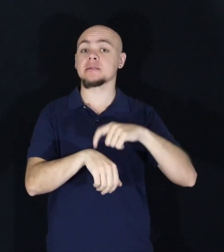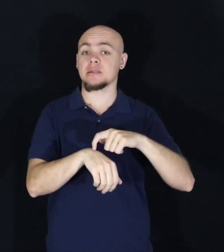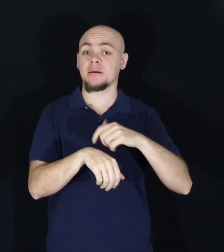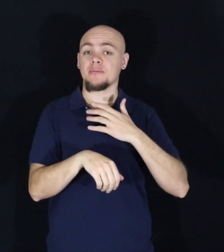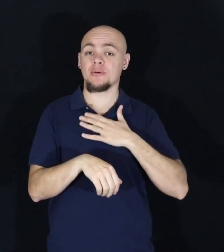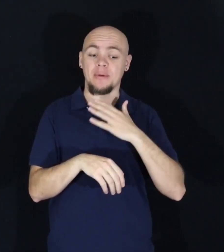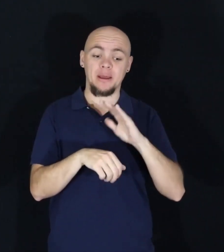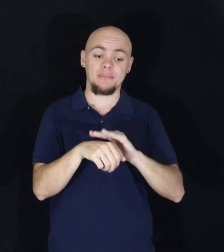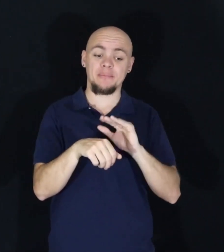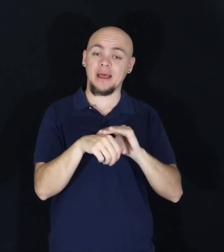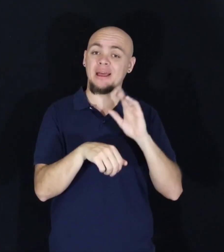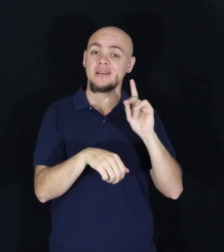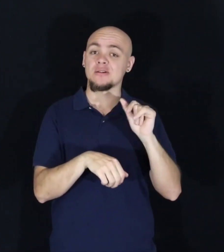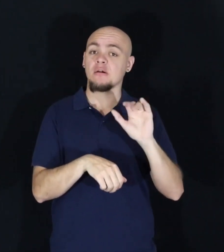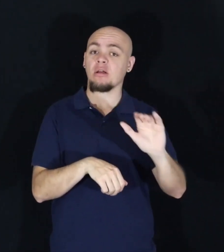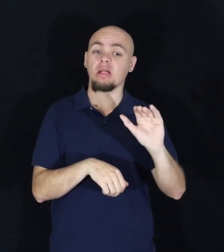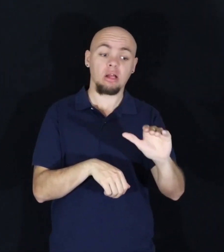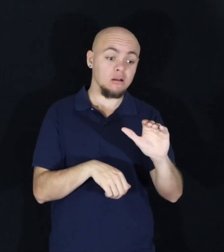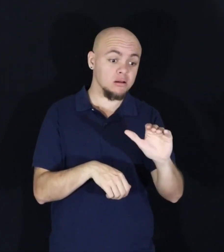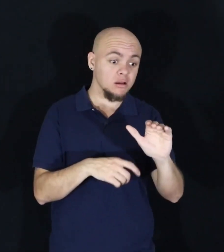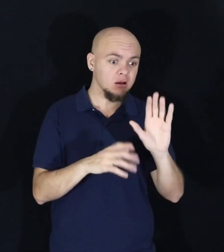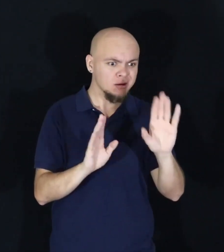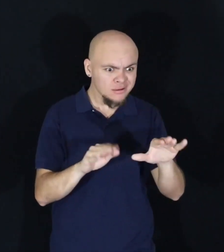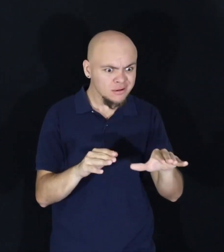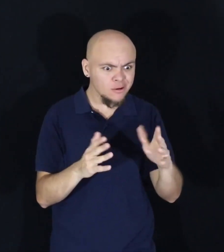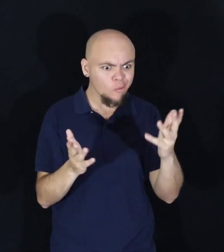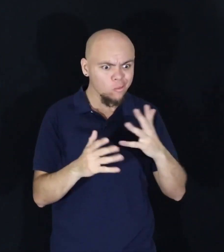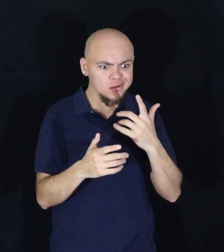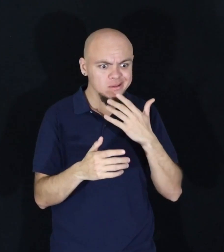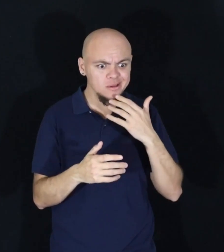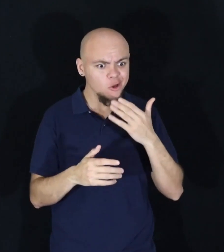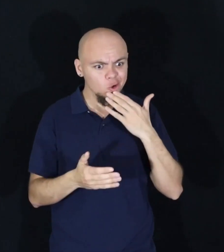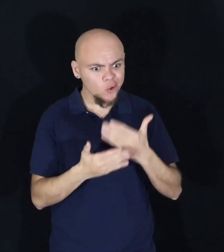dog, I did not bother him with a massive pile of questions.